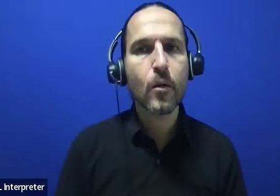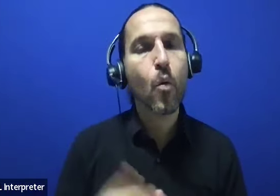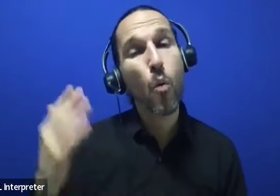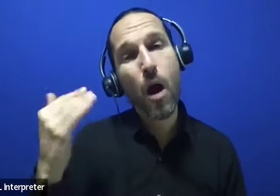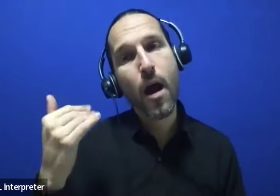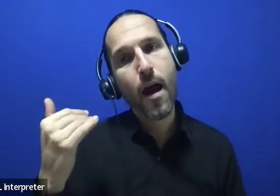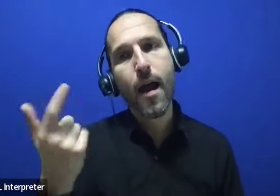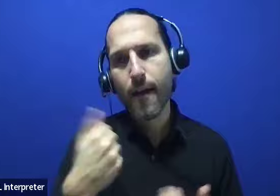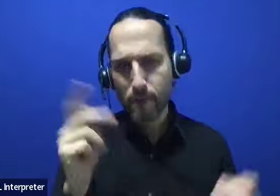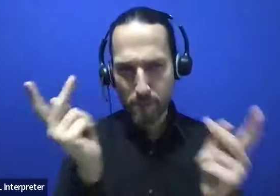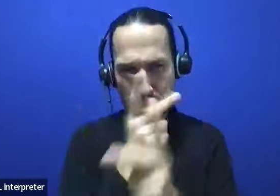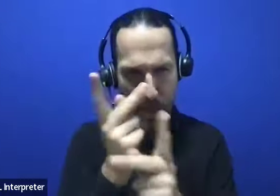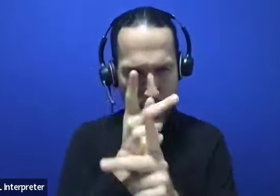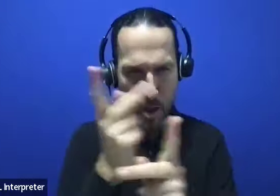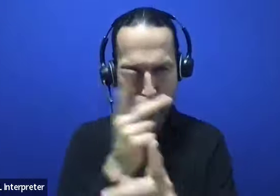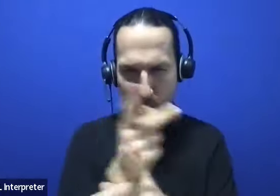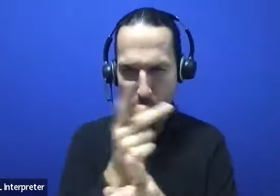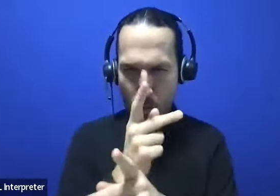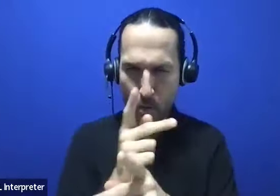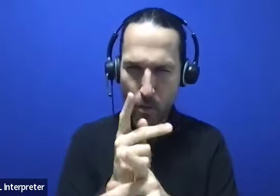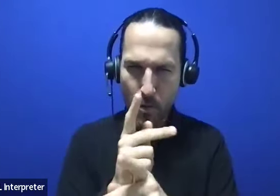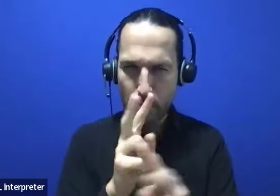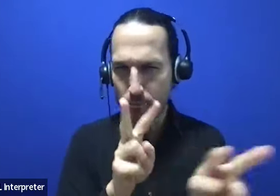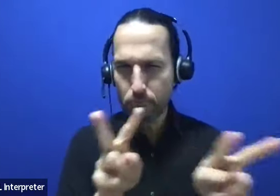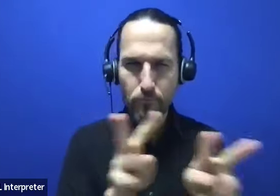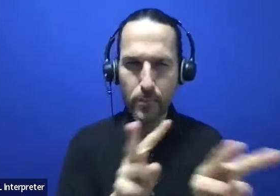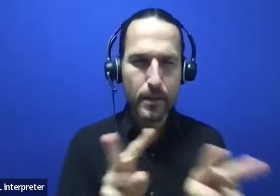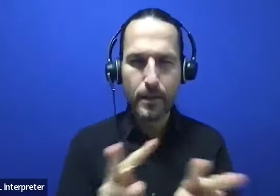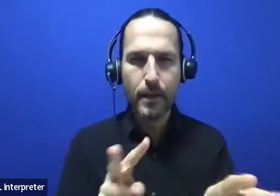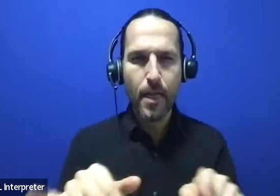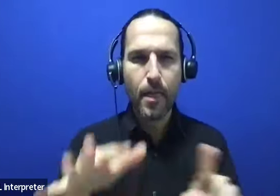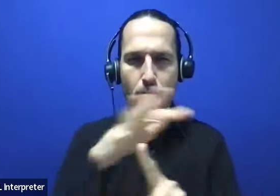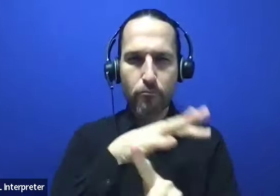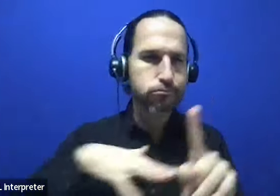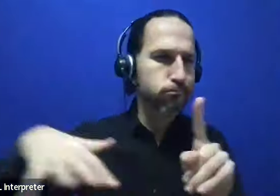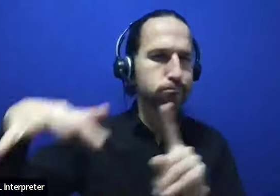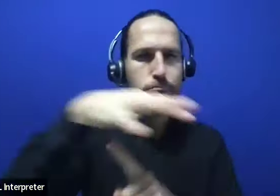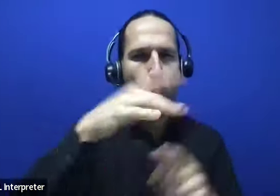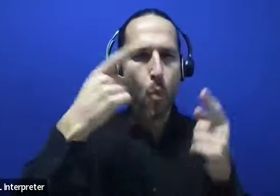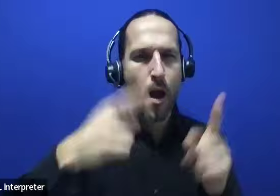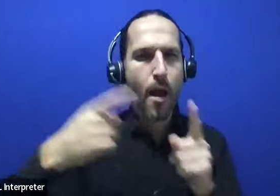Because I have to take in and organize what is the situation, what's taking place.